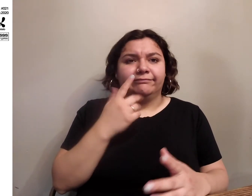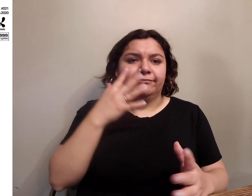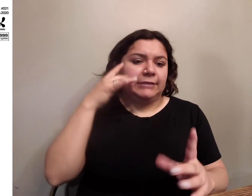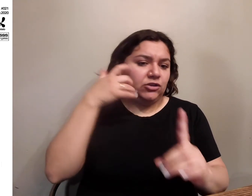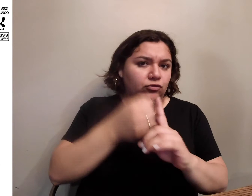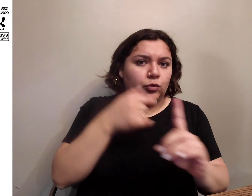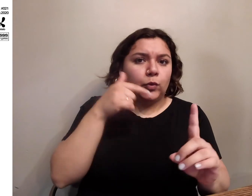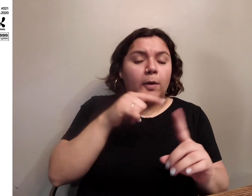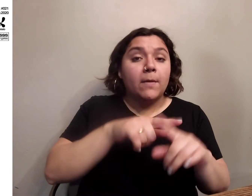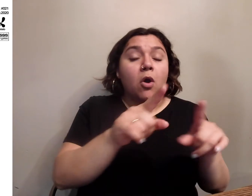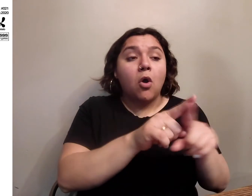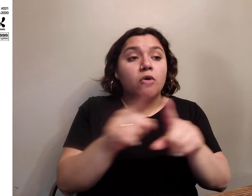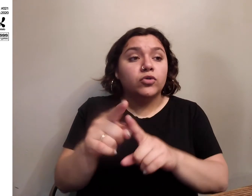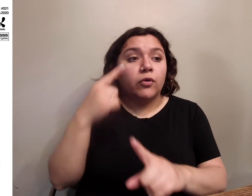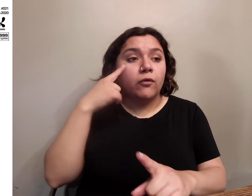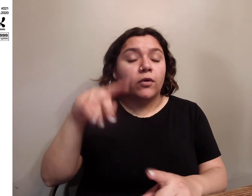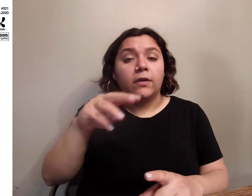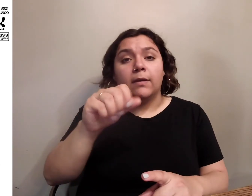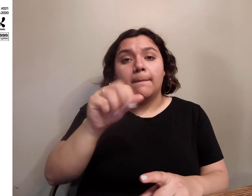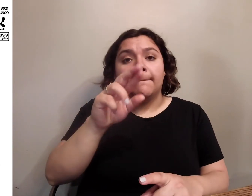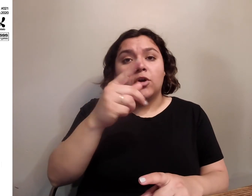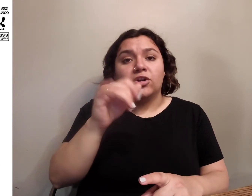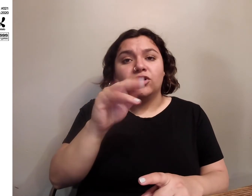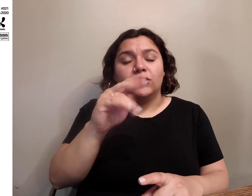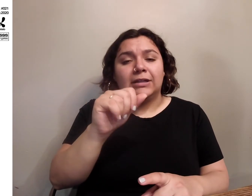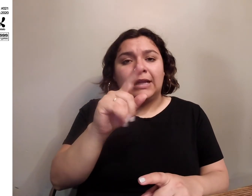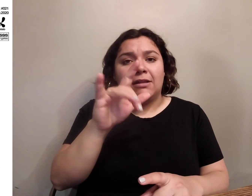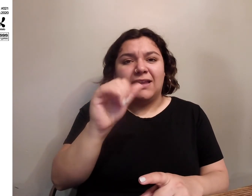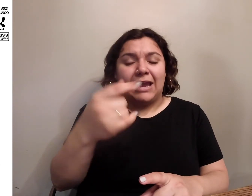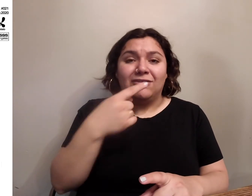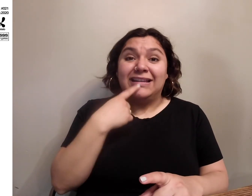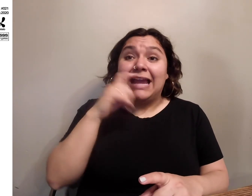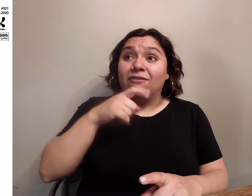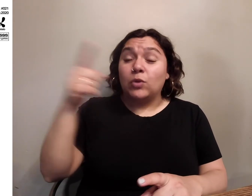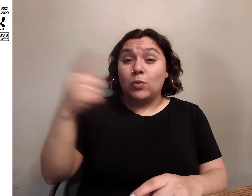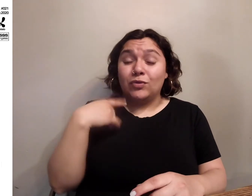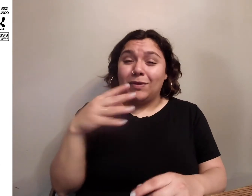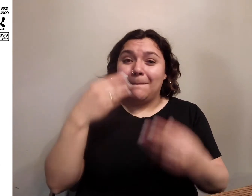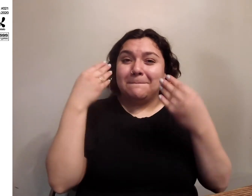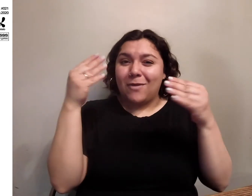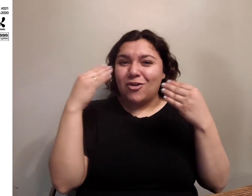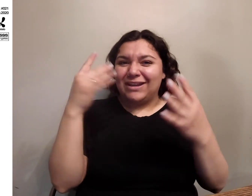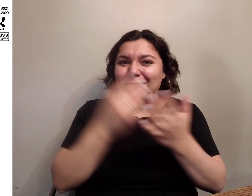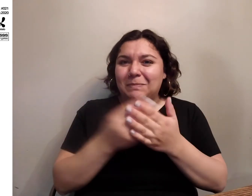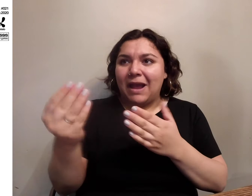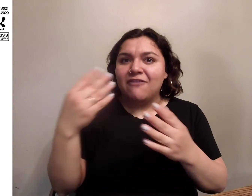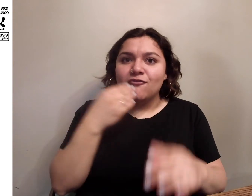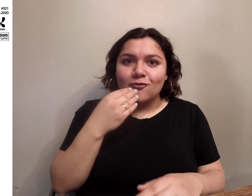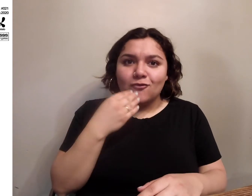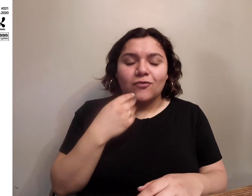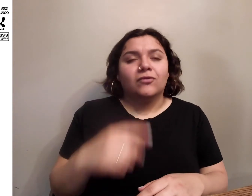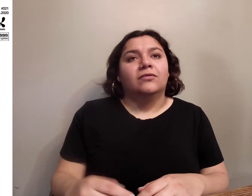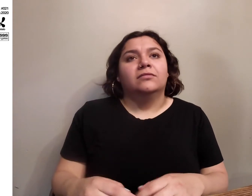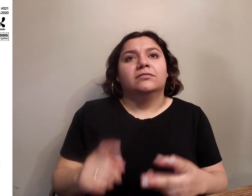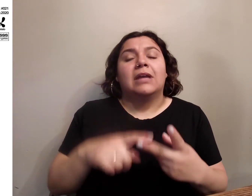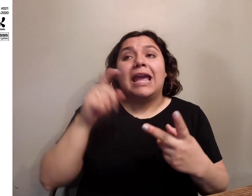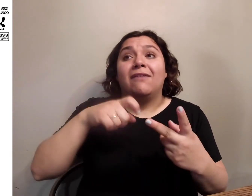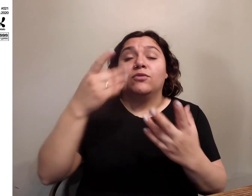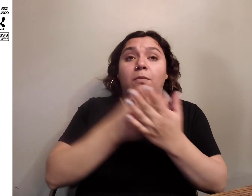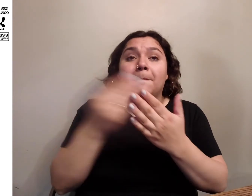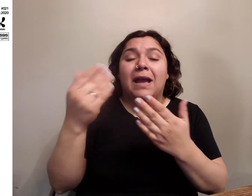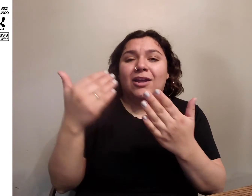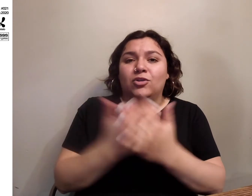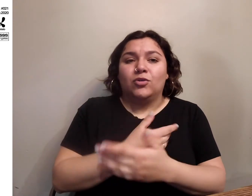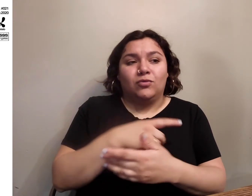But I also, in the marginalia, I was saying, I have to go to the market, to go buy food. I've got to buy a new